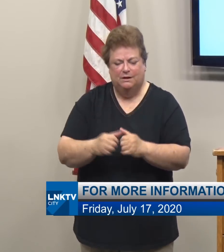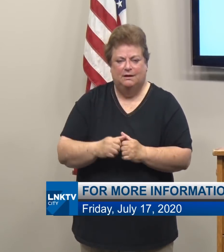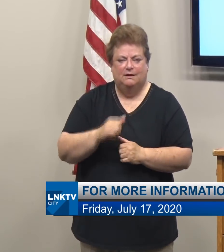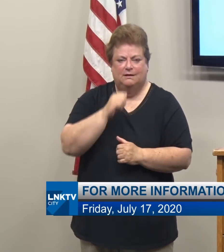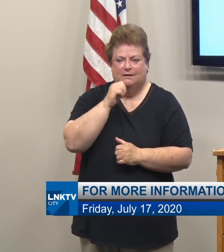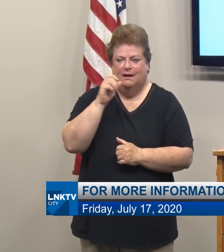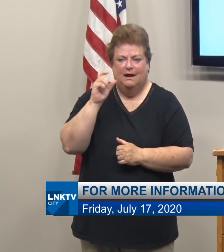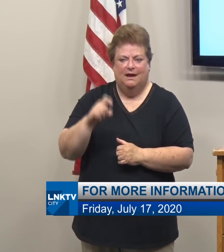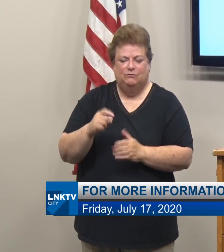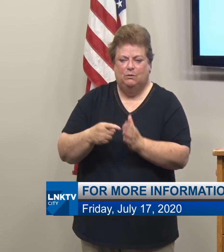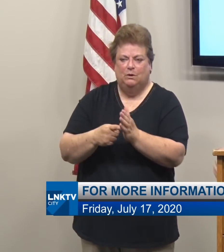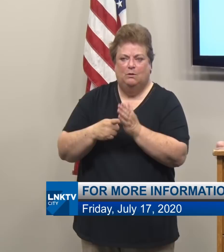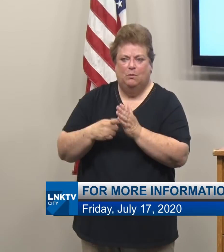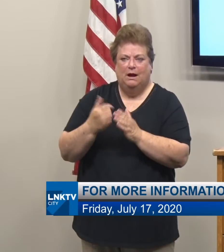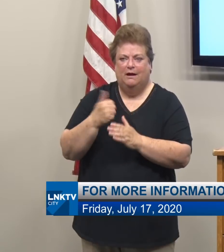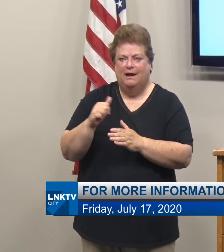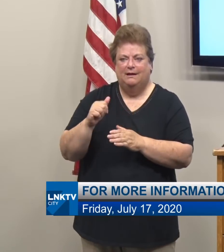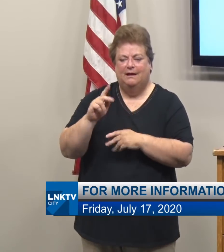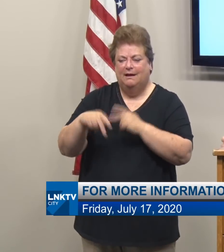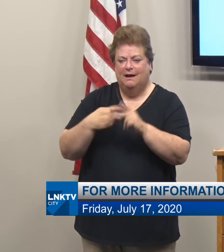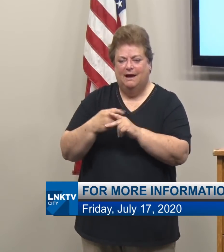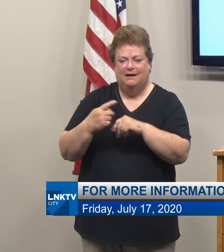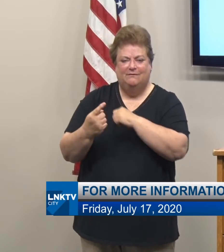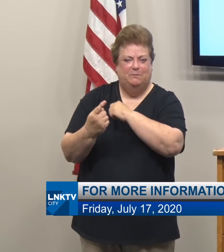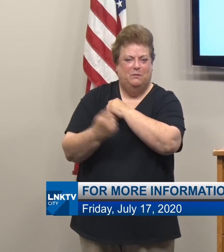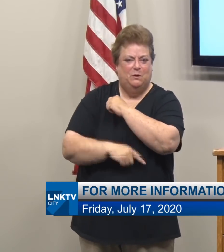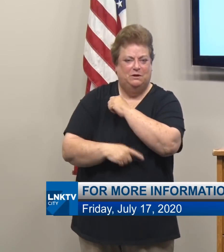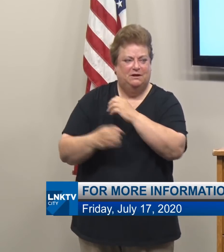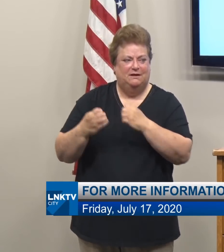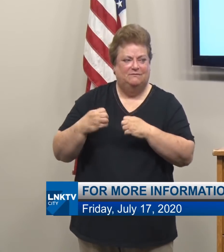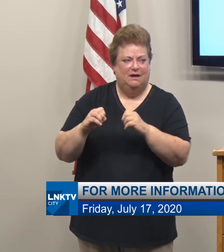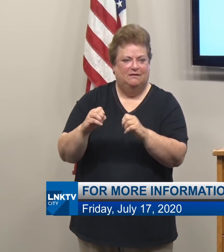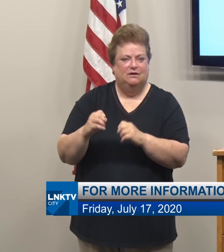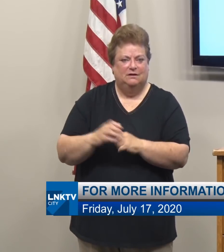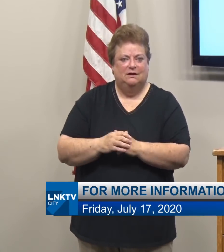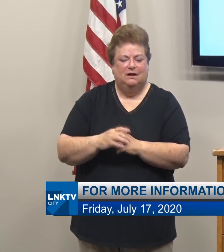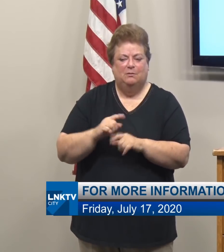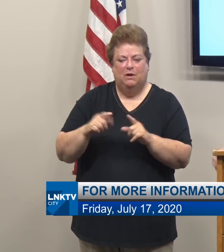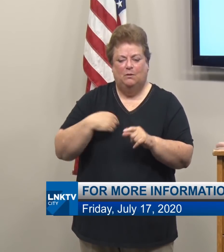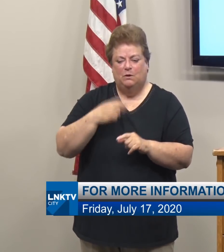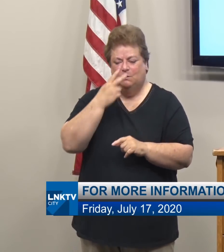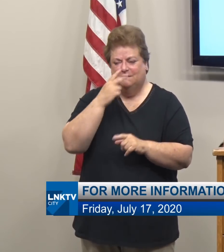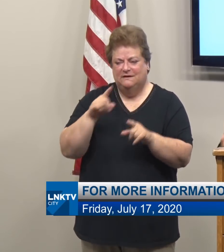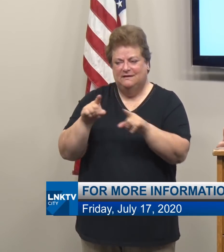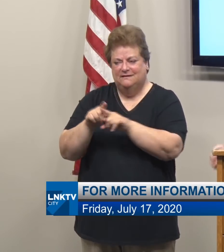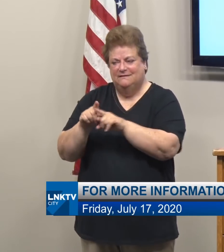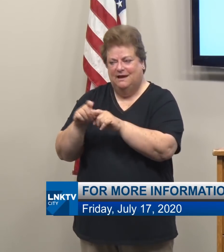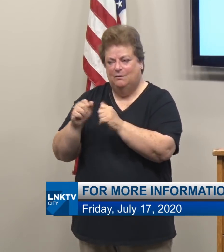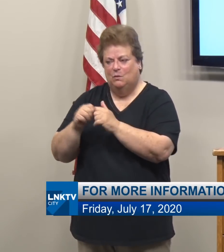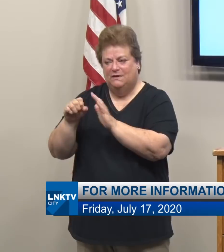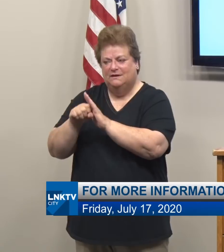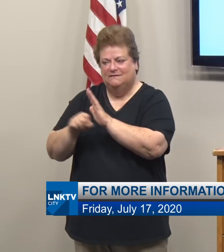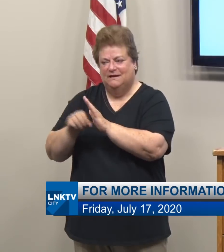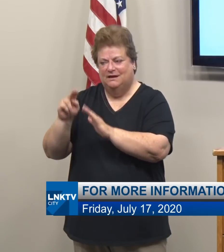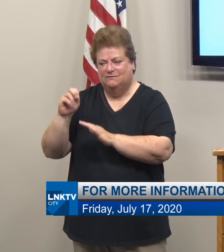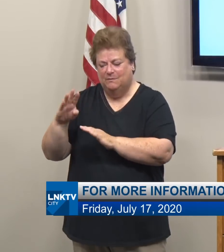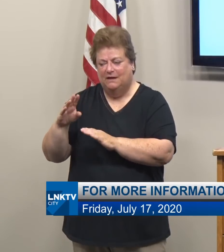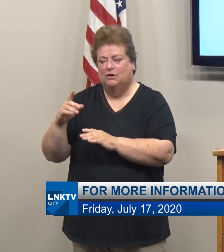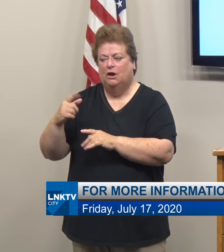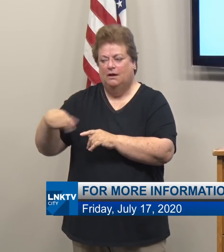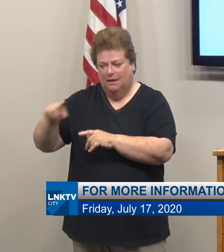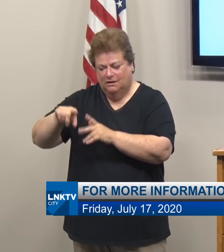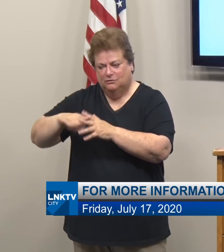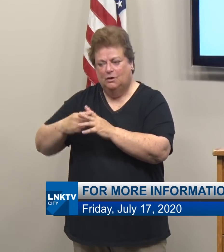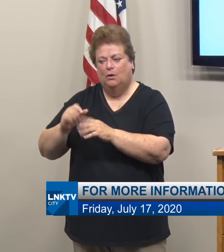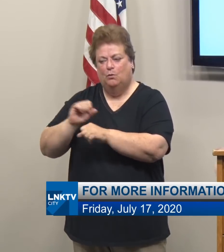sort of punitive effort. And so I think we're going to see the same thing with the state of Nebraska, where the cooperative situation is going